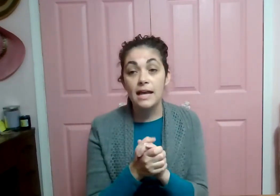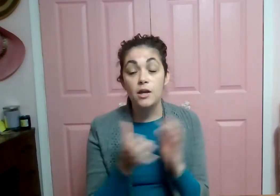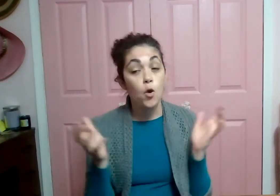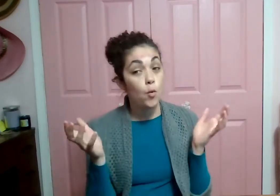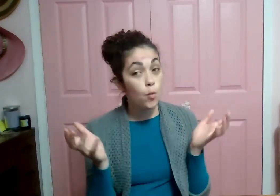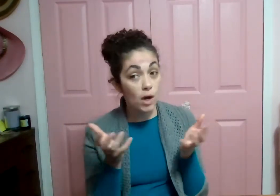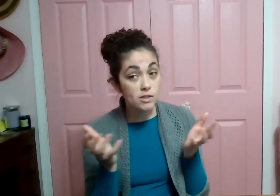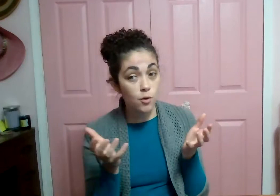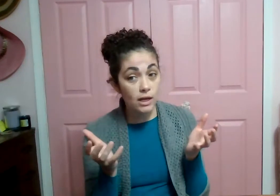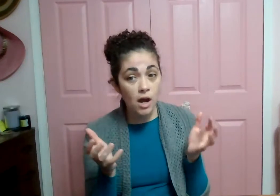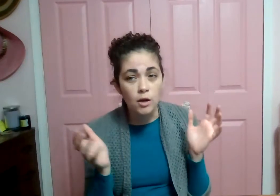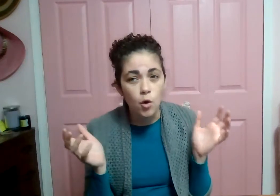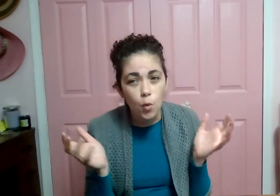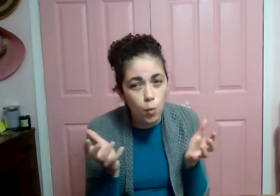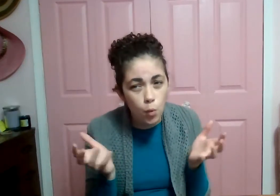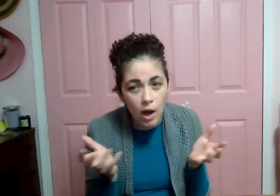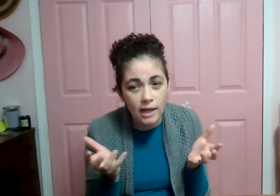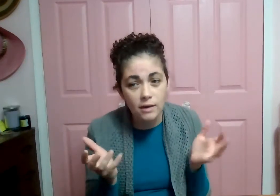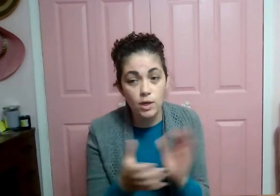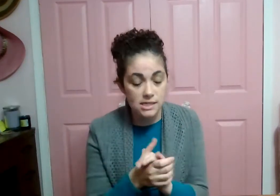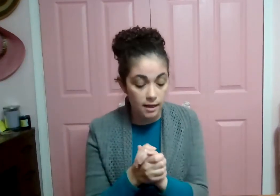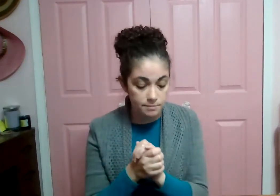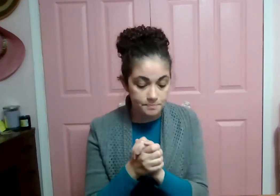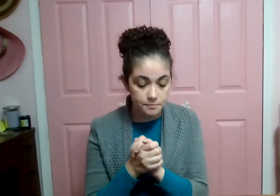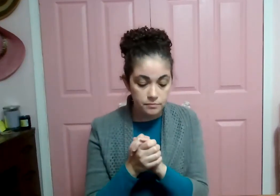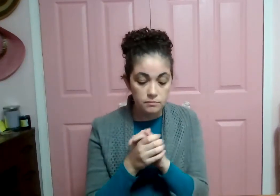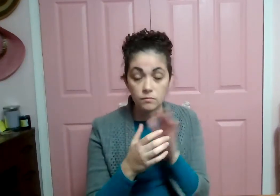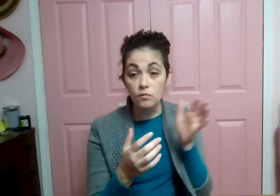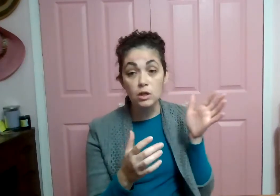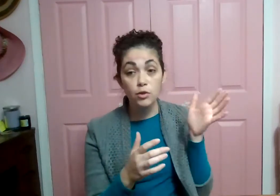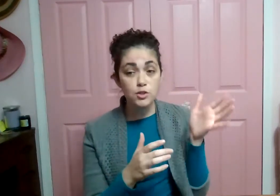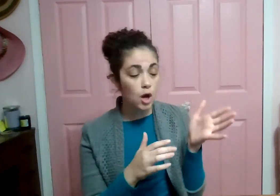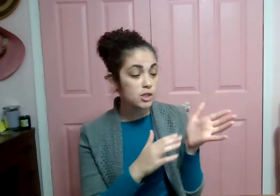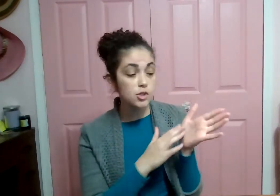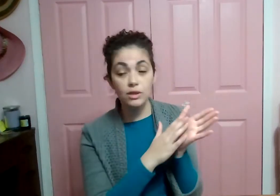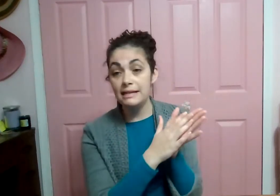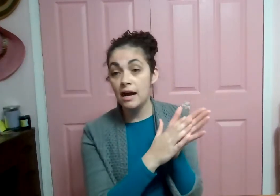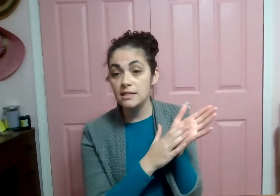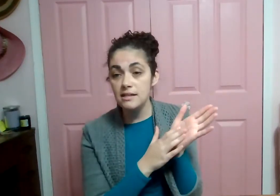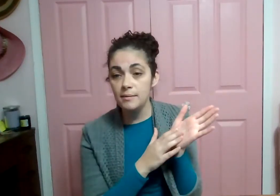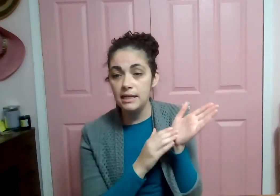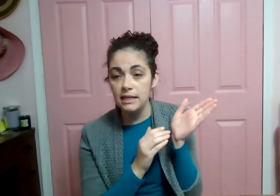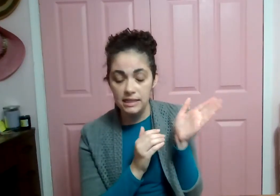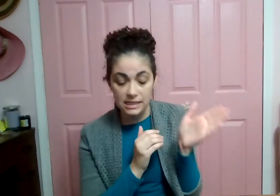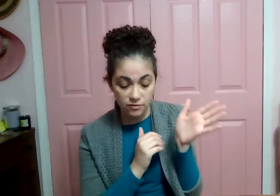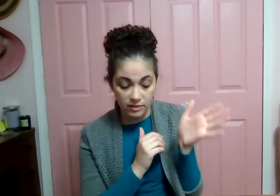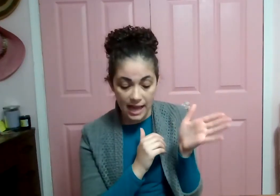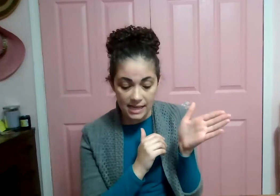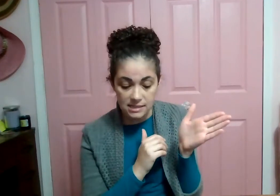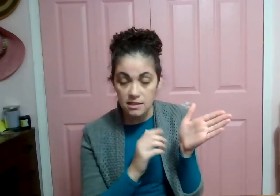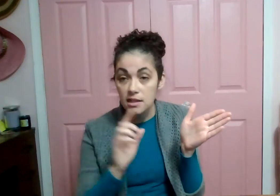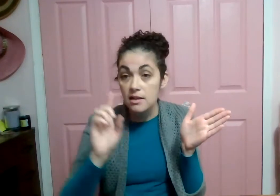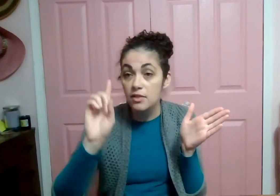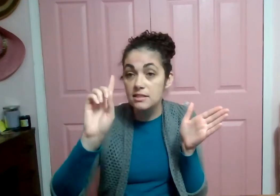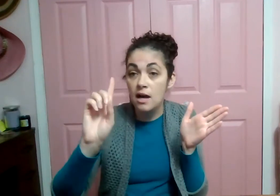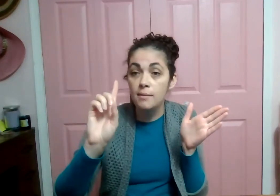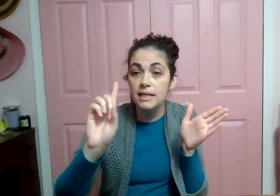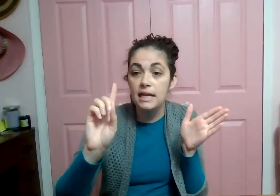Like, what's going on? What's up? There's also the non-dominant hand is flat. The dominant